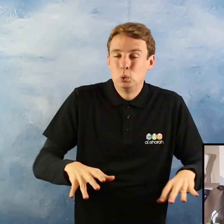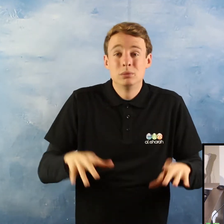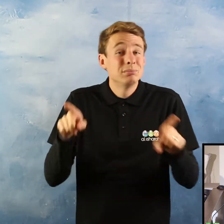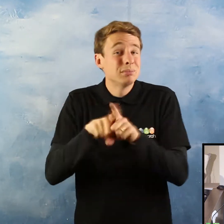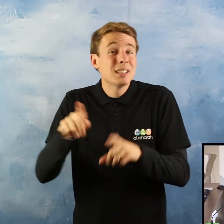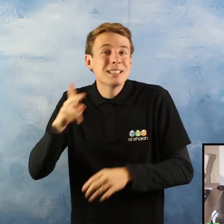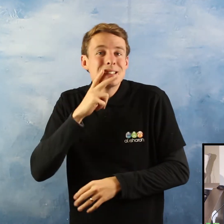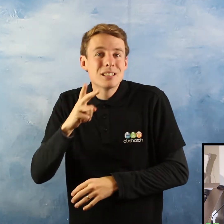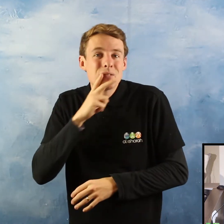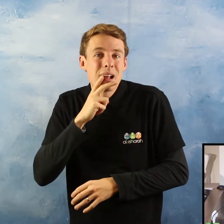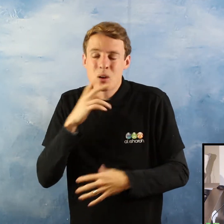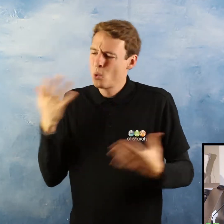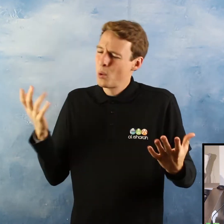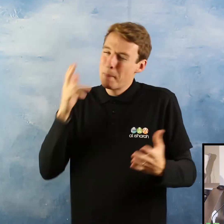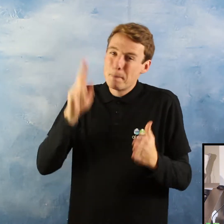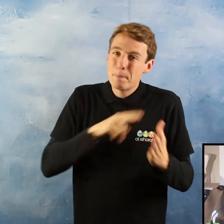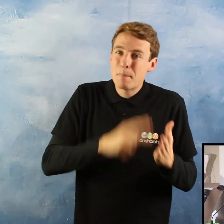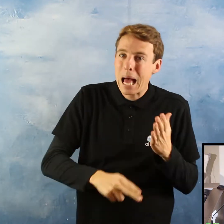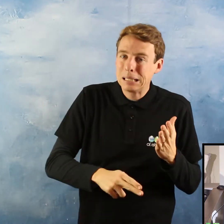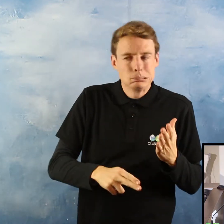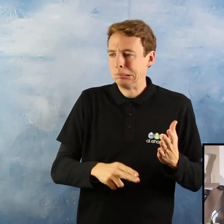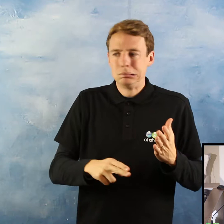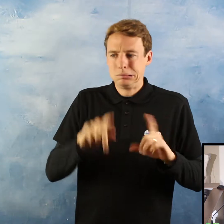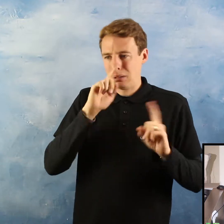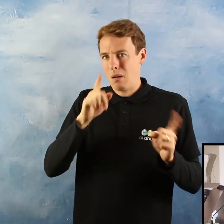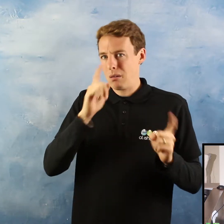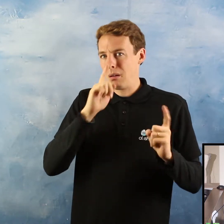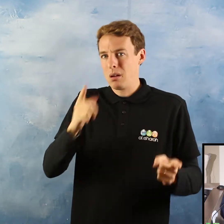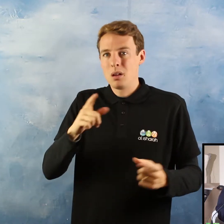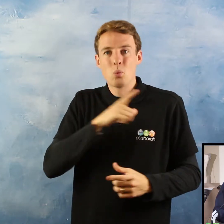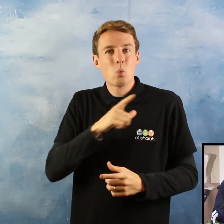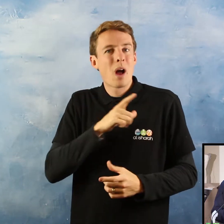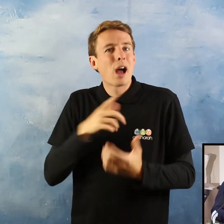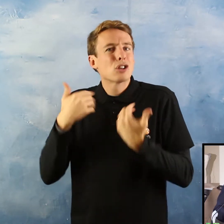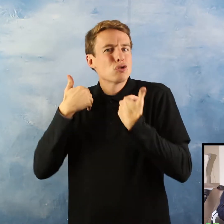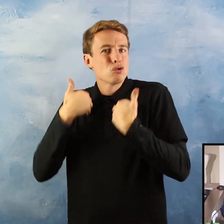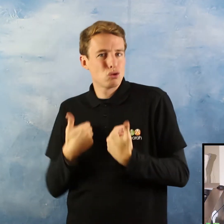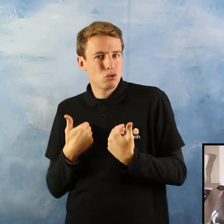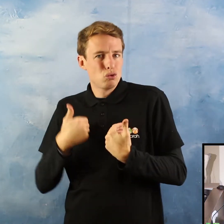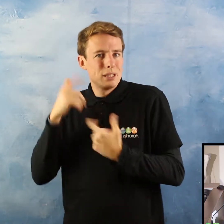lobby, the rich people, they will not allow us to